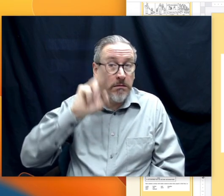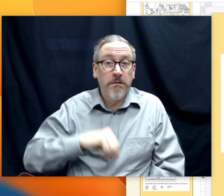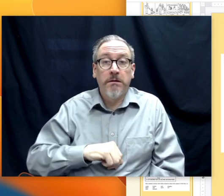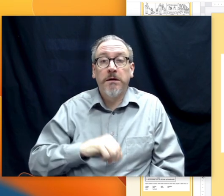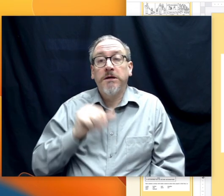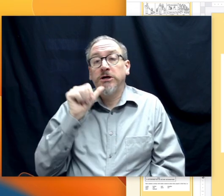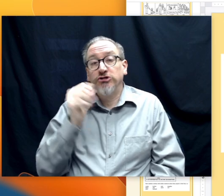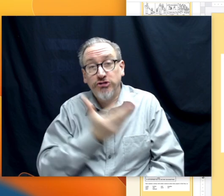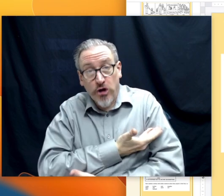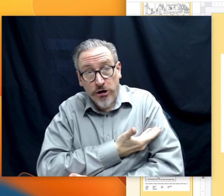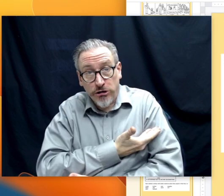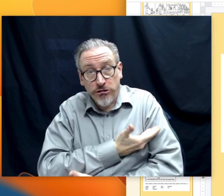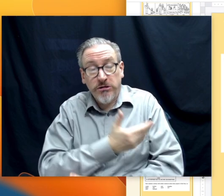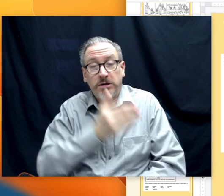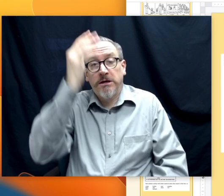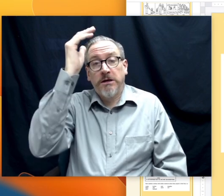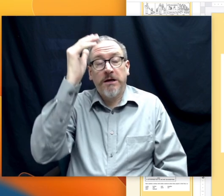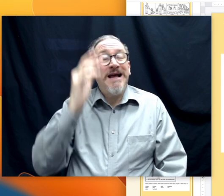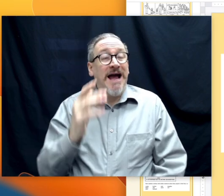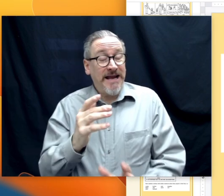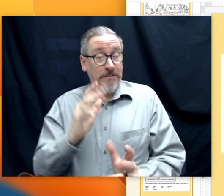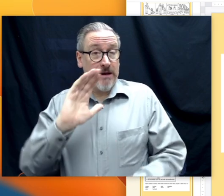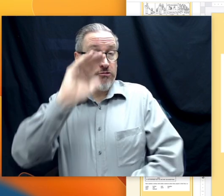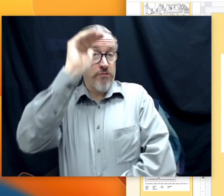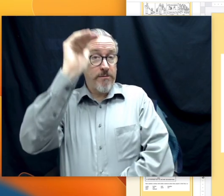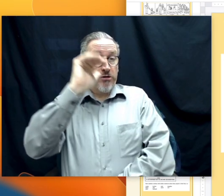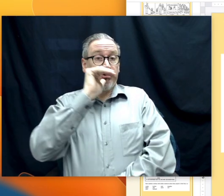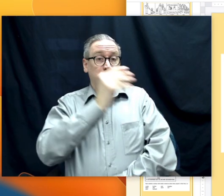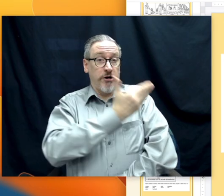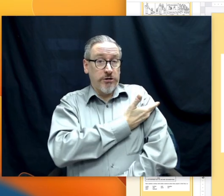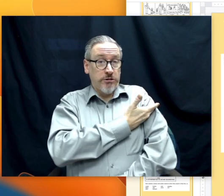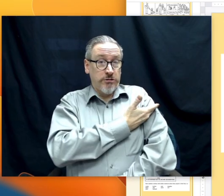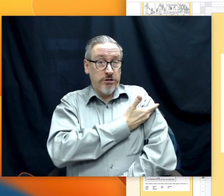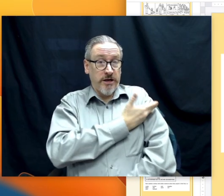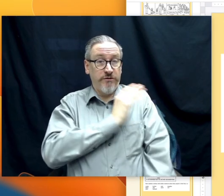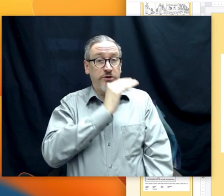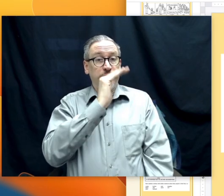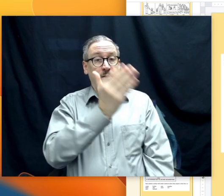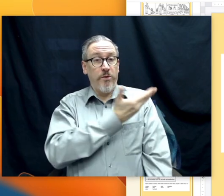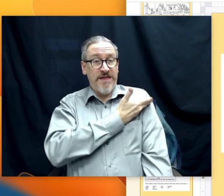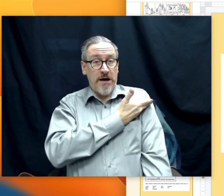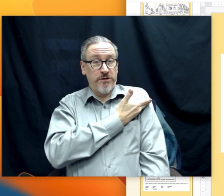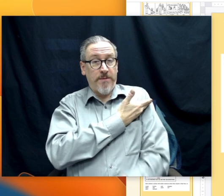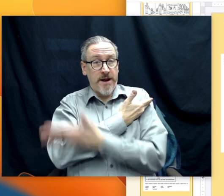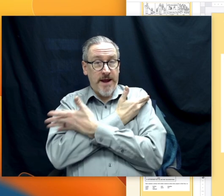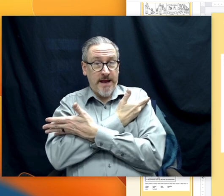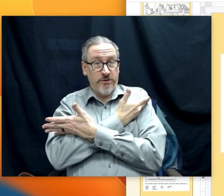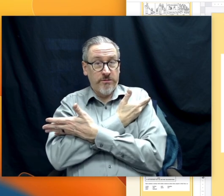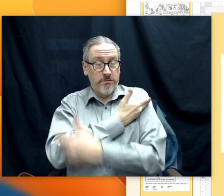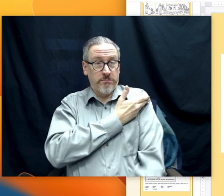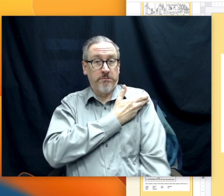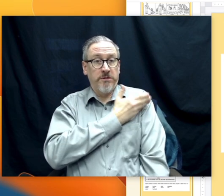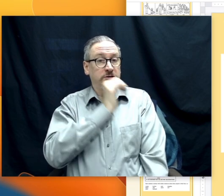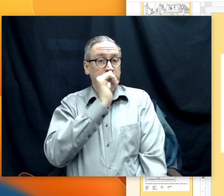uncle, daughter. And remember, daughter, if you do it without the bottom